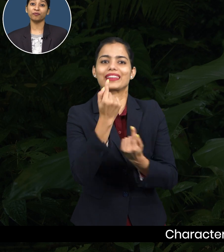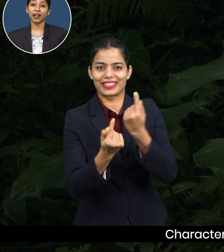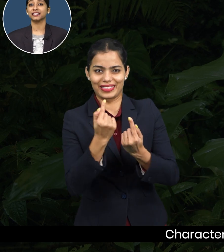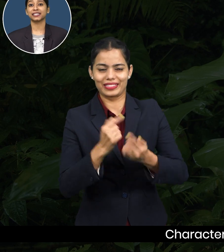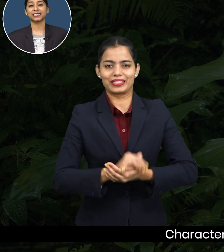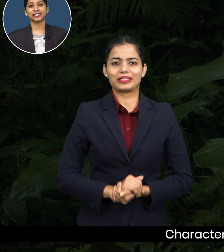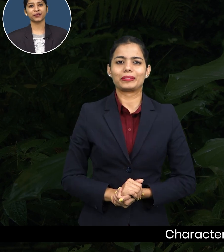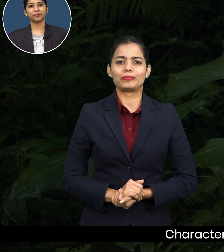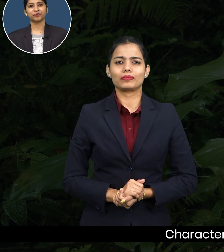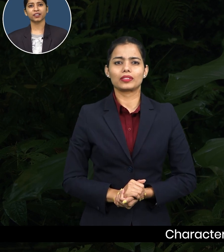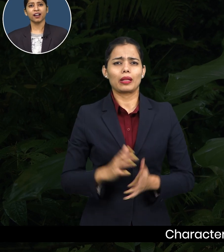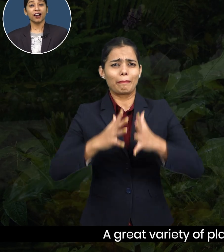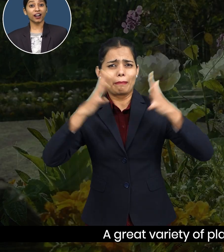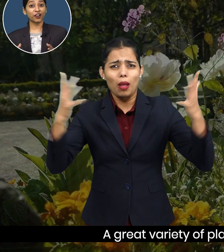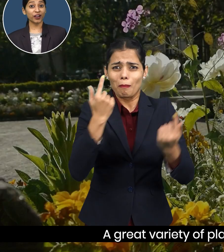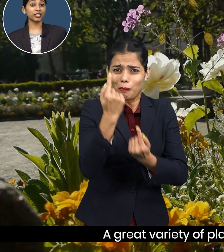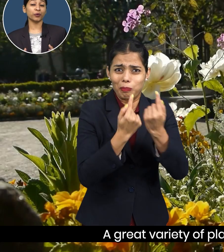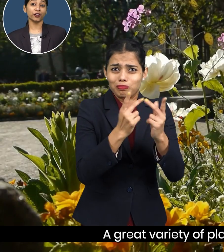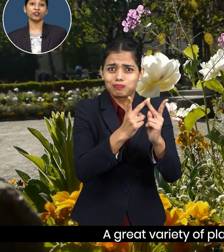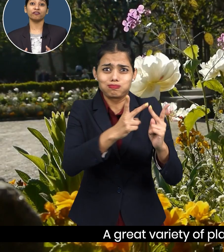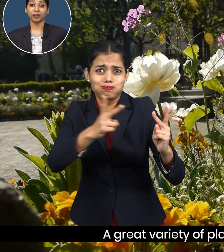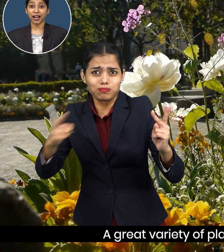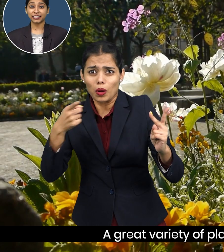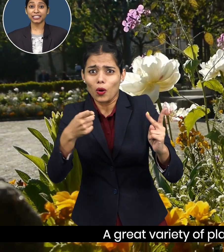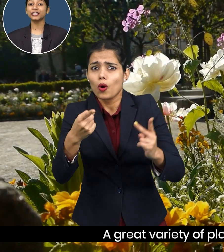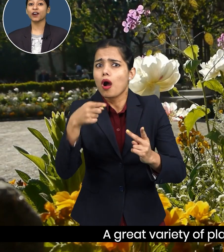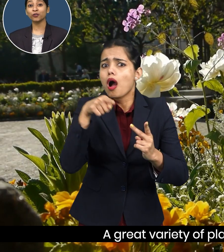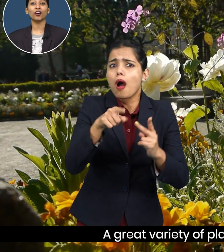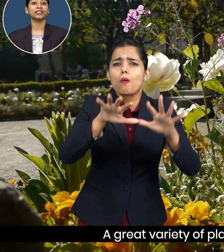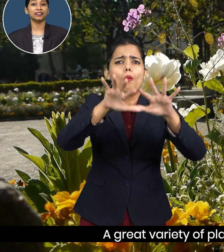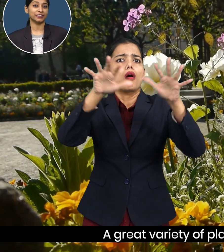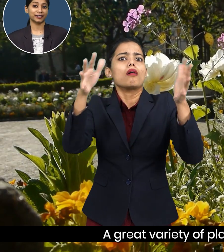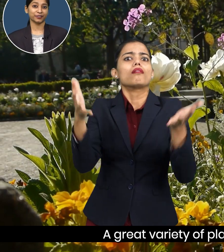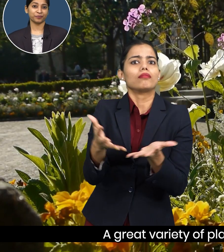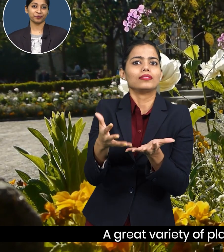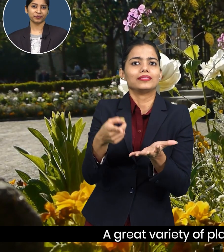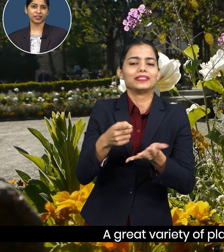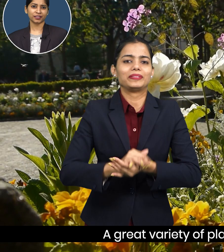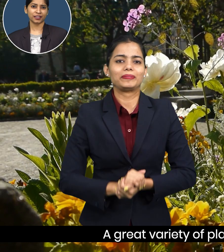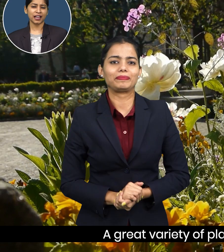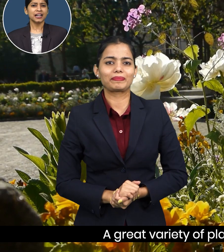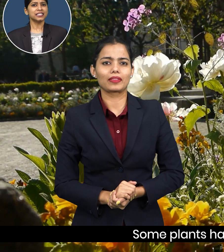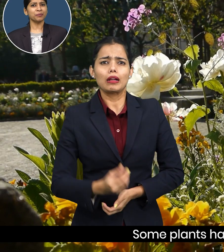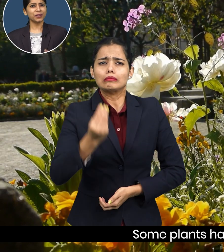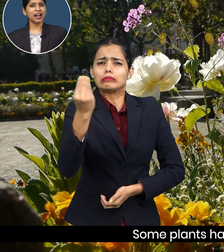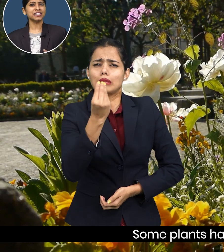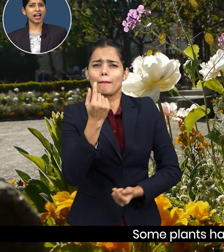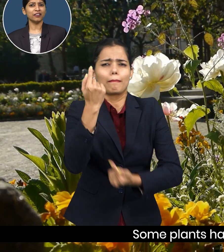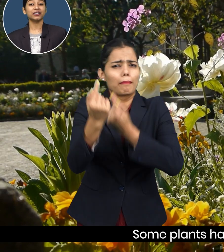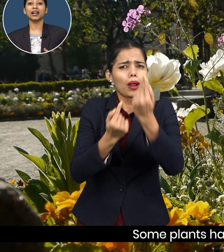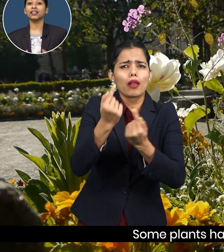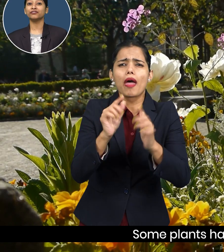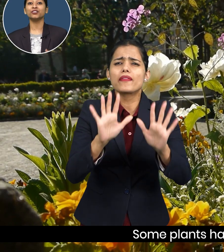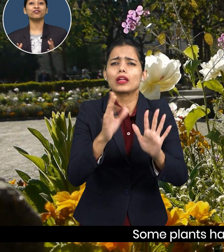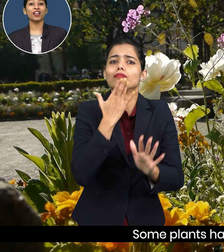characteristics of plants. A great variety of plants is found on the earth. Some plants